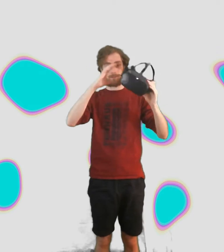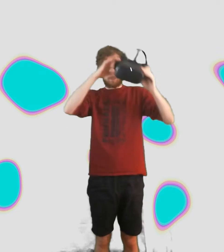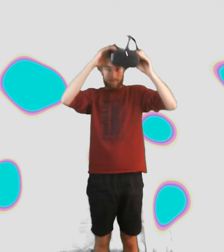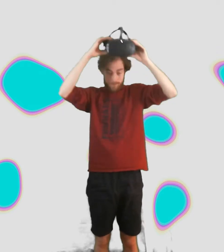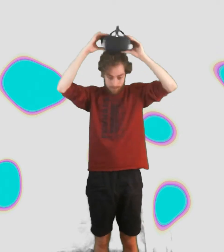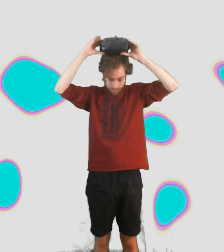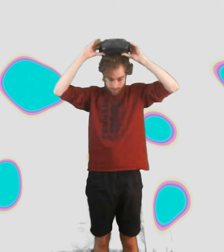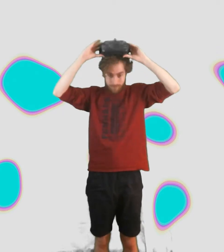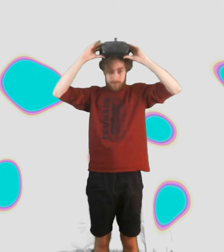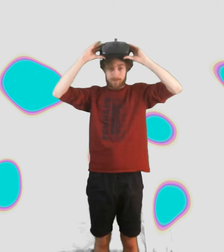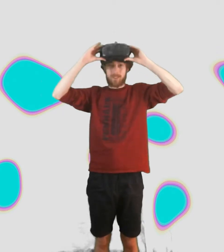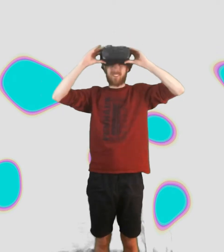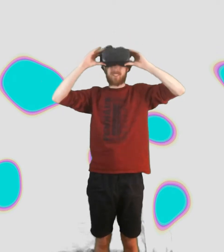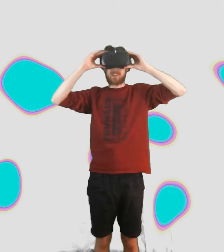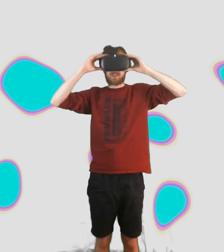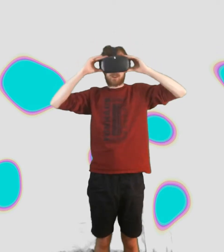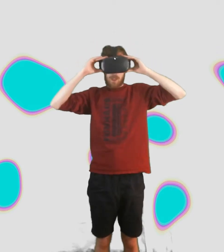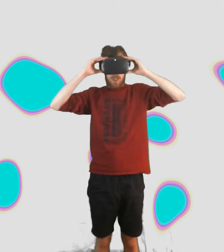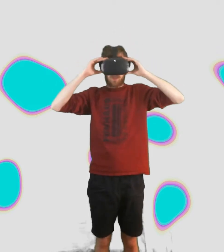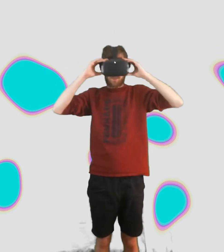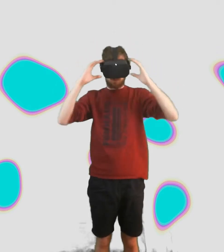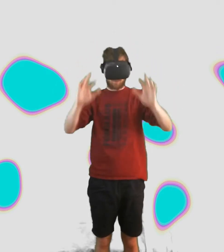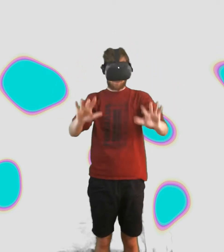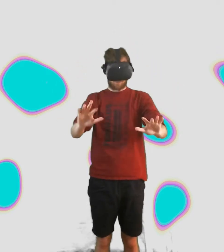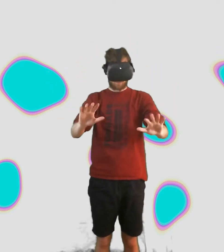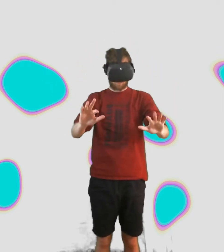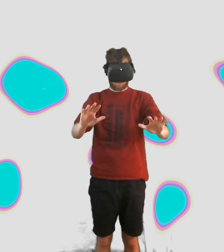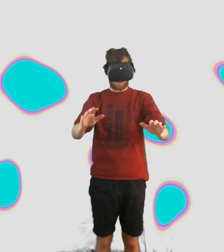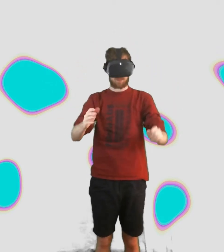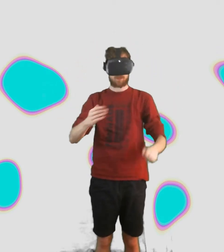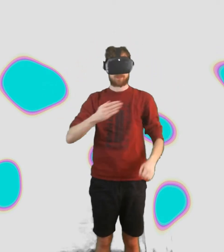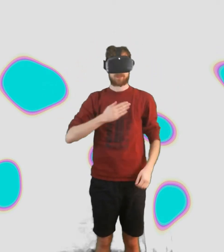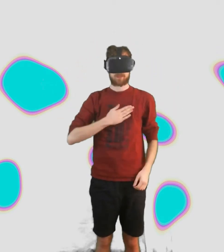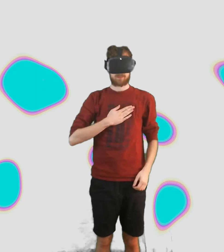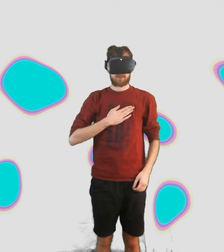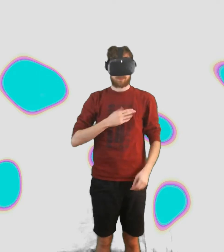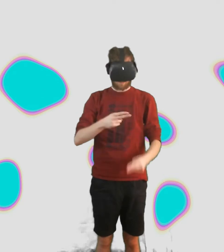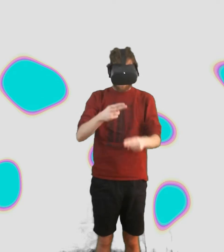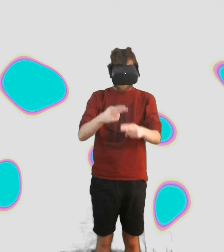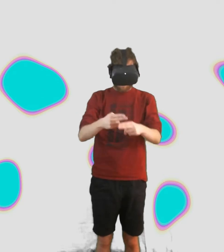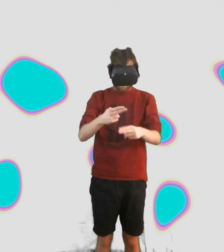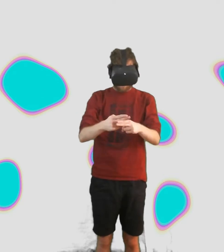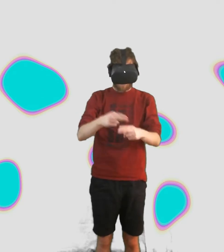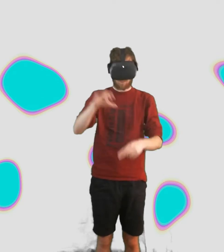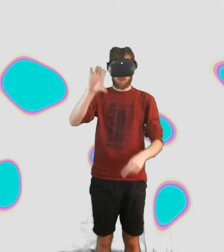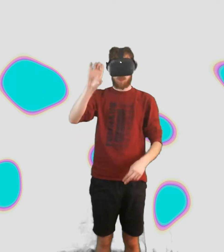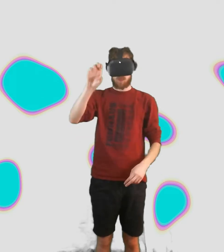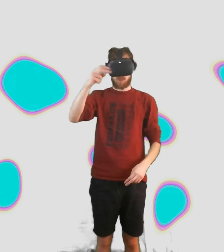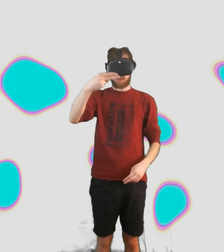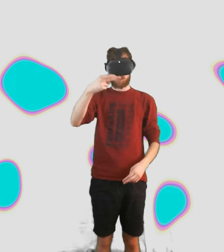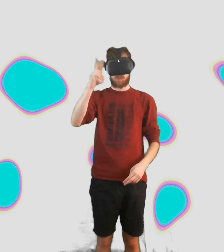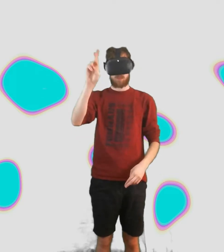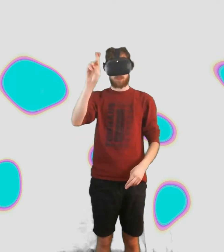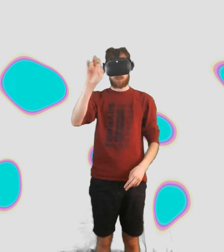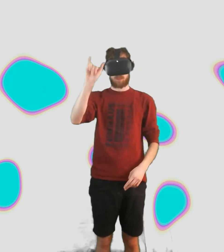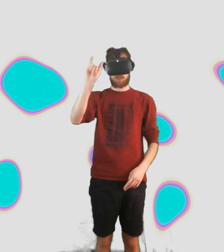tracking. I've always been interested in language, so I started to wonder if the Quest hand tracking could be used to teach American Sign Language.